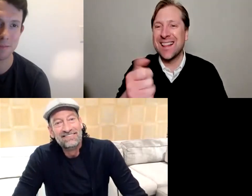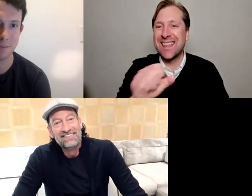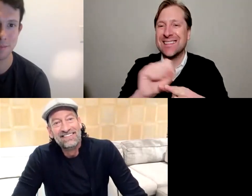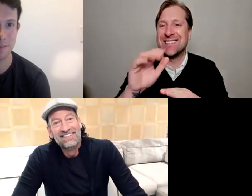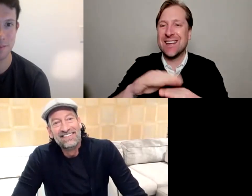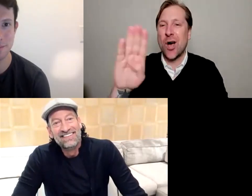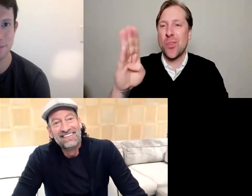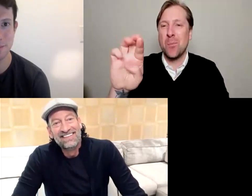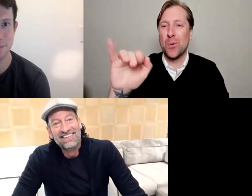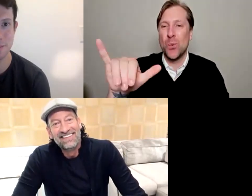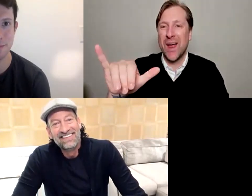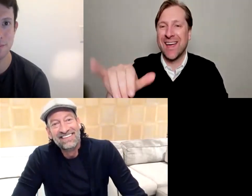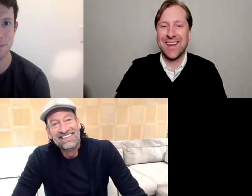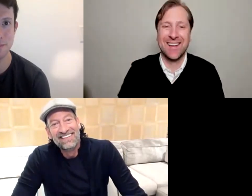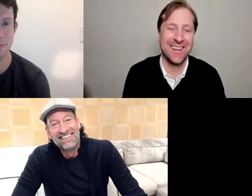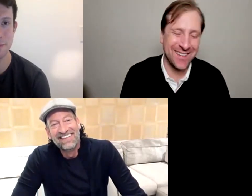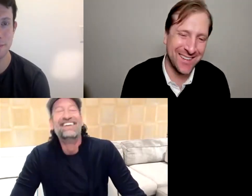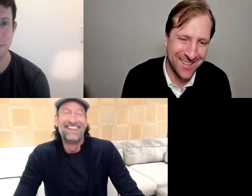Blu-ray.